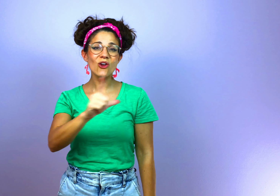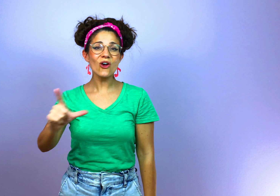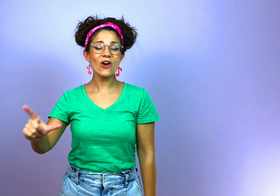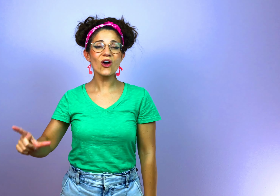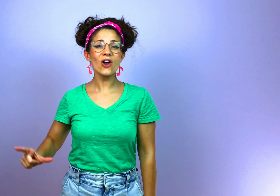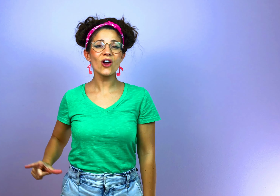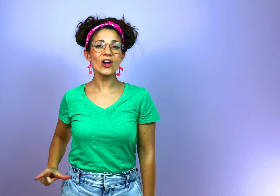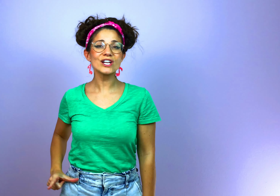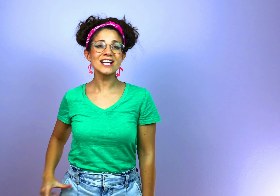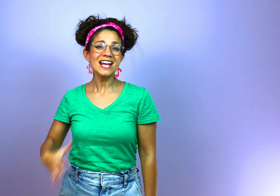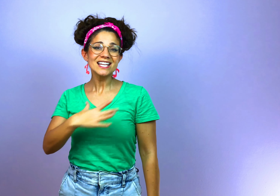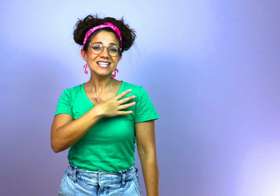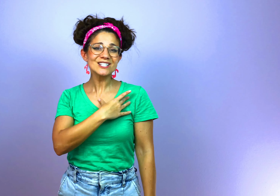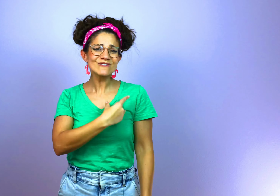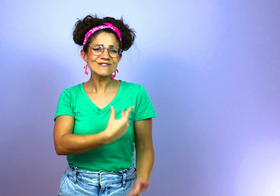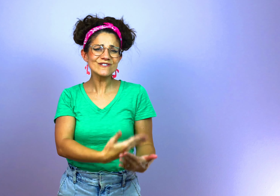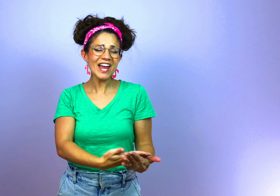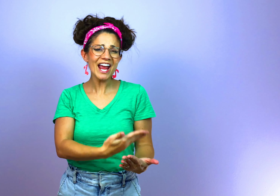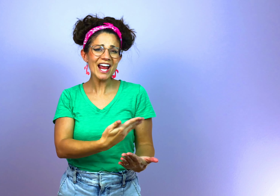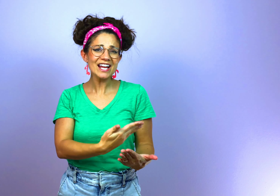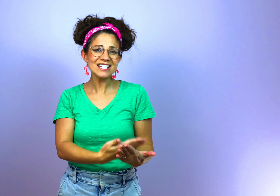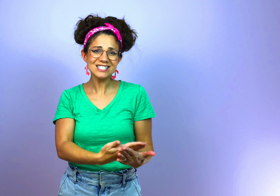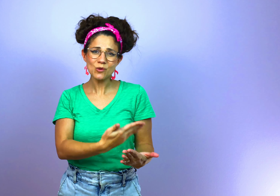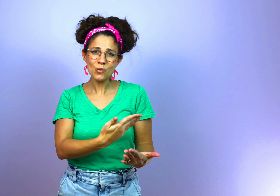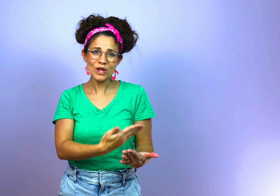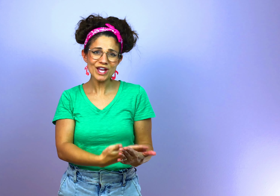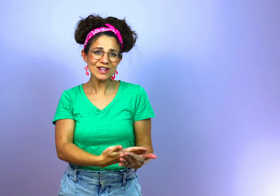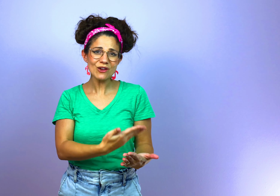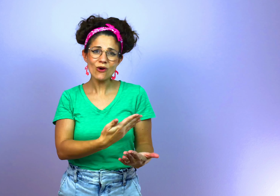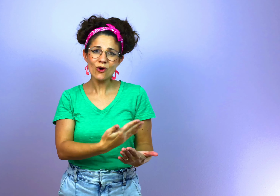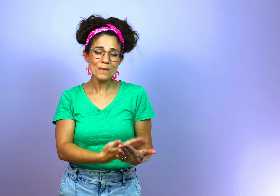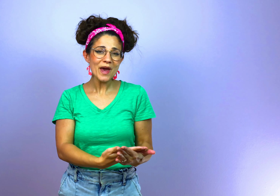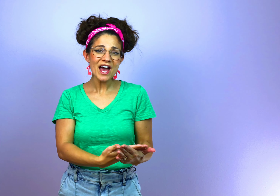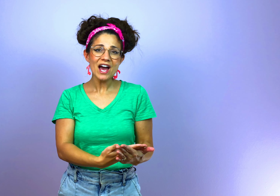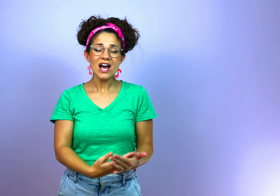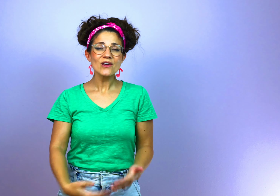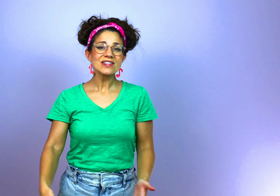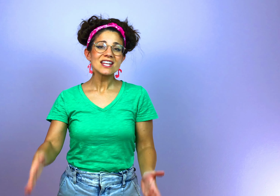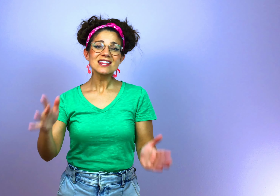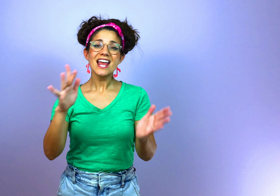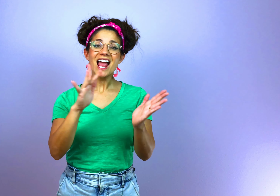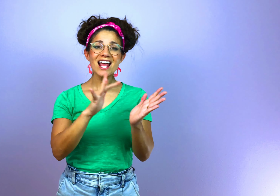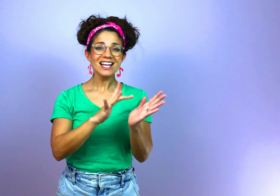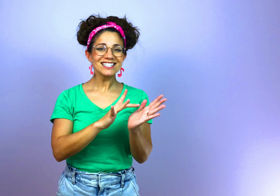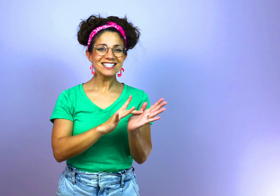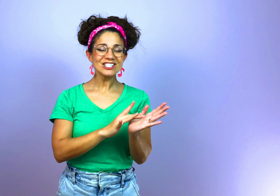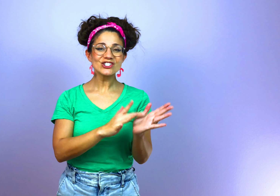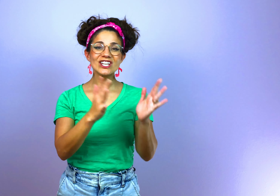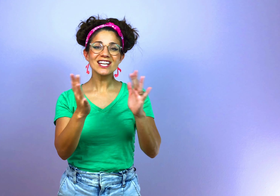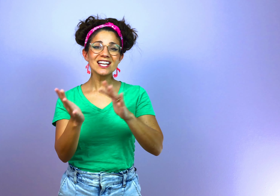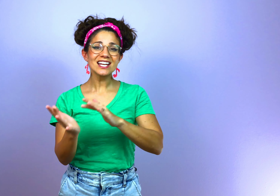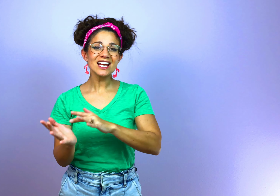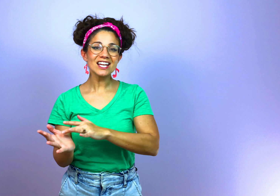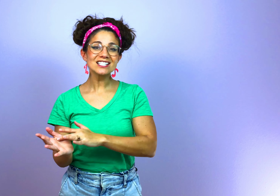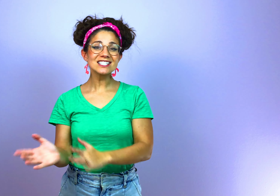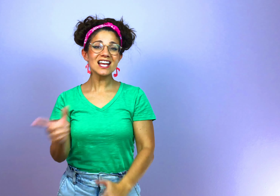Lord Confess with your mouth that Jesus